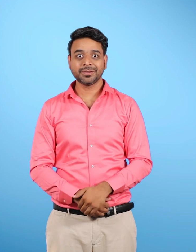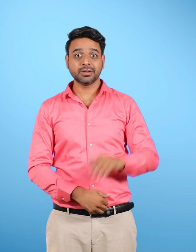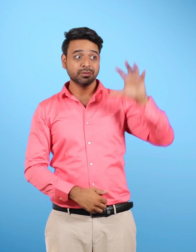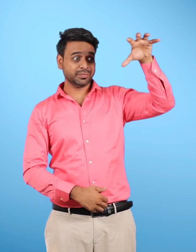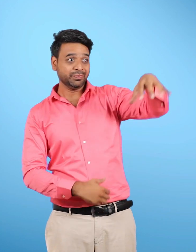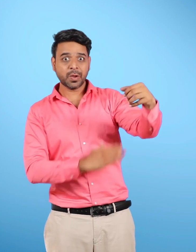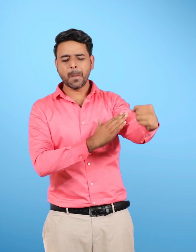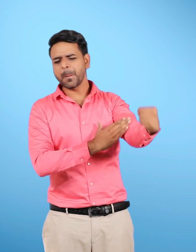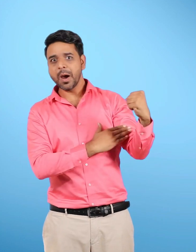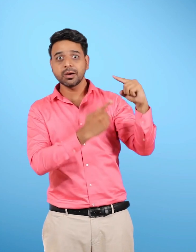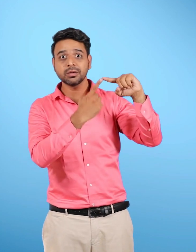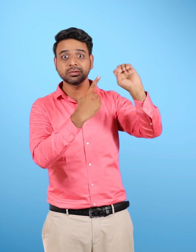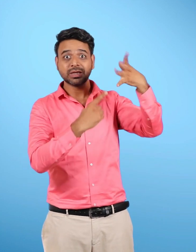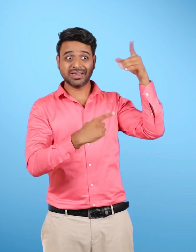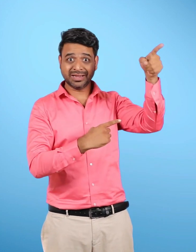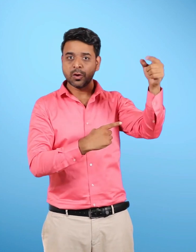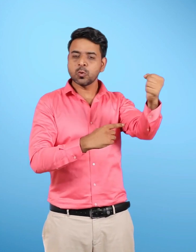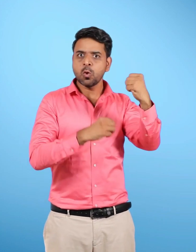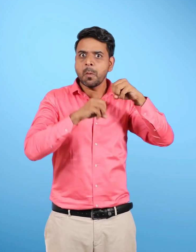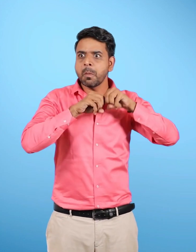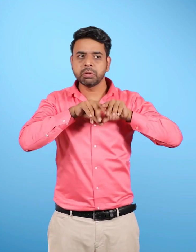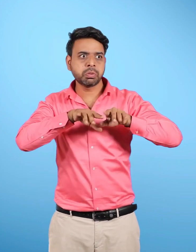A power station provides us with electricity.